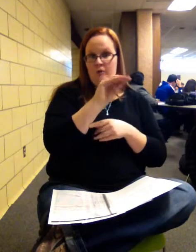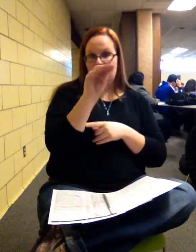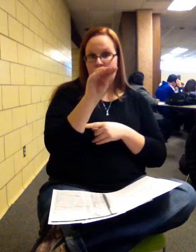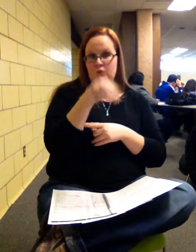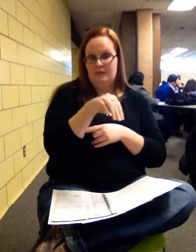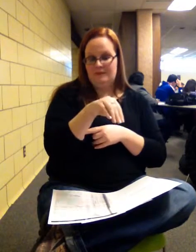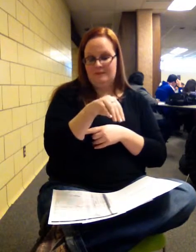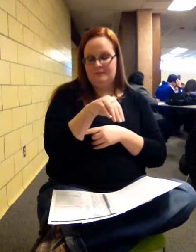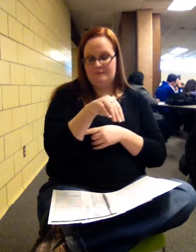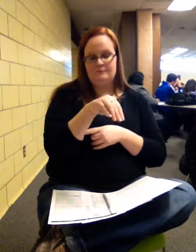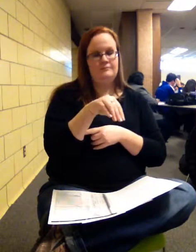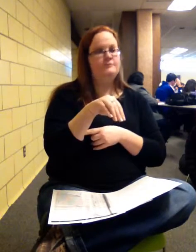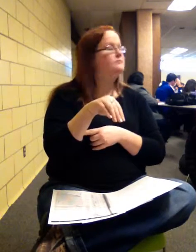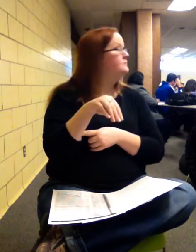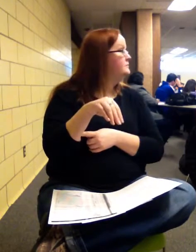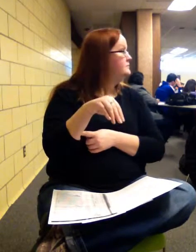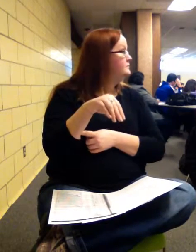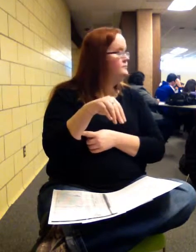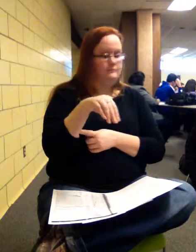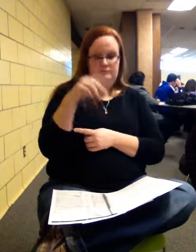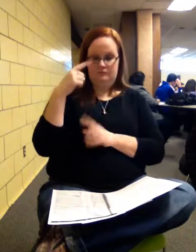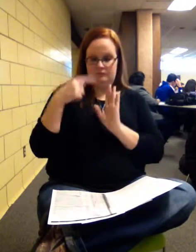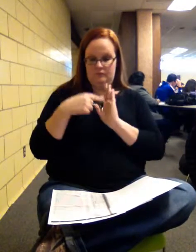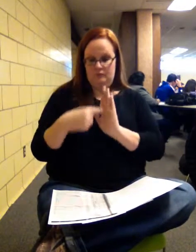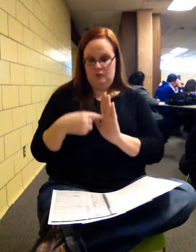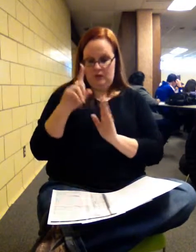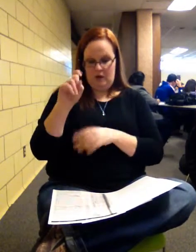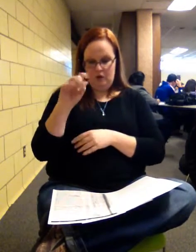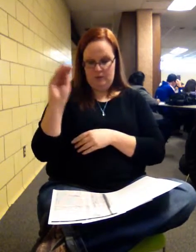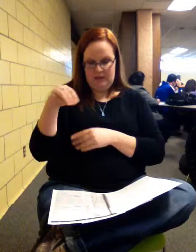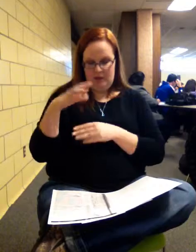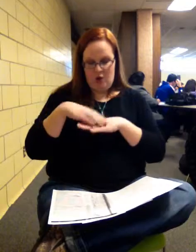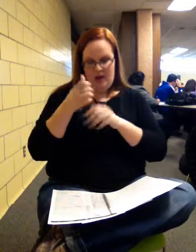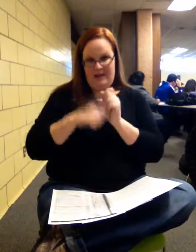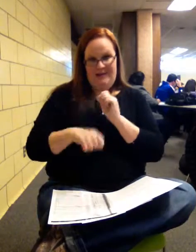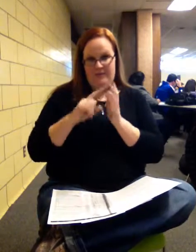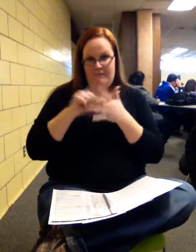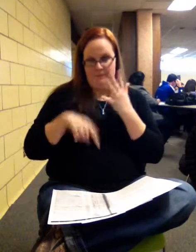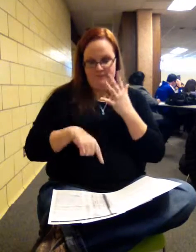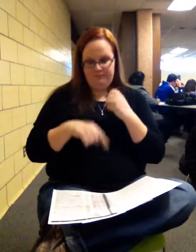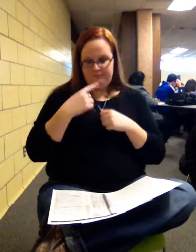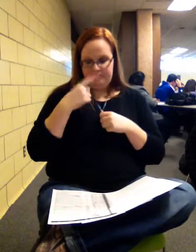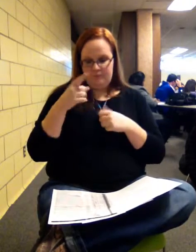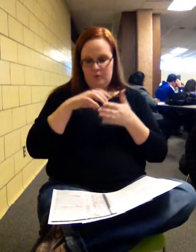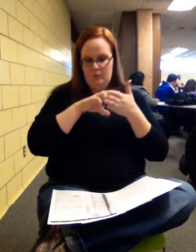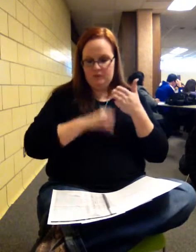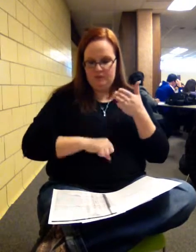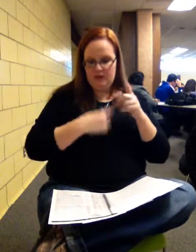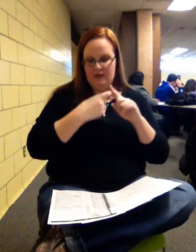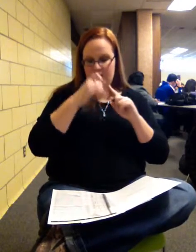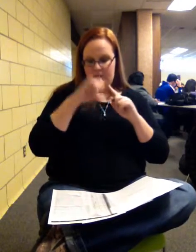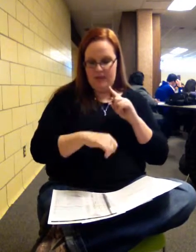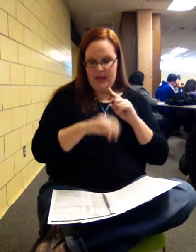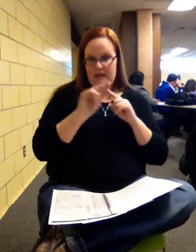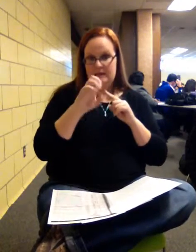so on this, you're looking at 100% on any of them, and I'm saying subtract from that net worth,